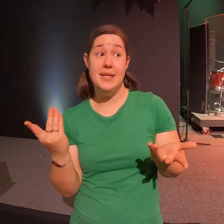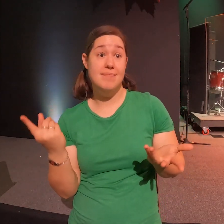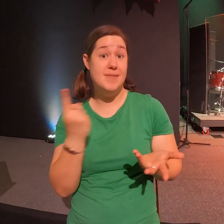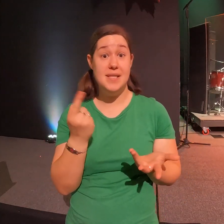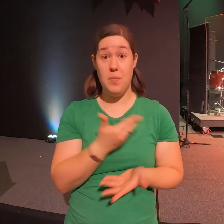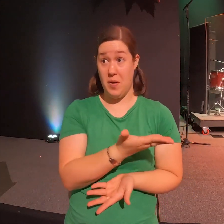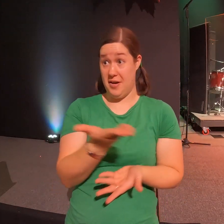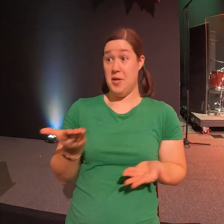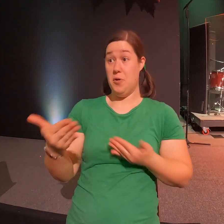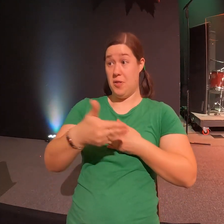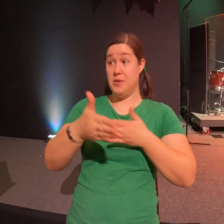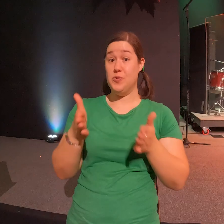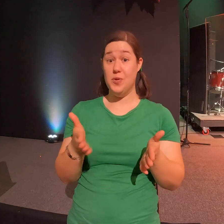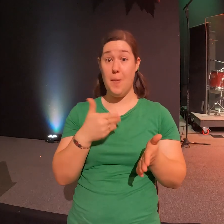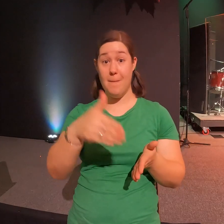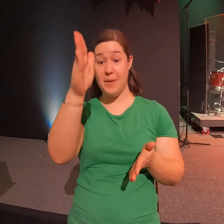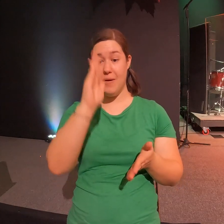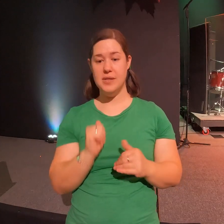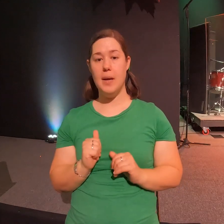more.